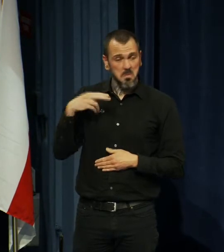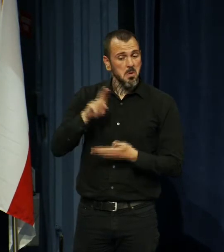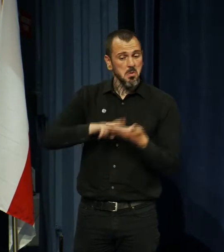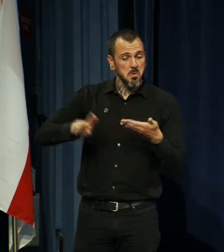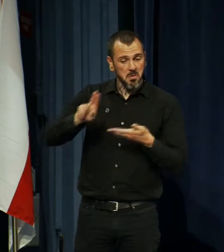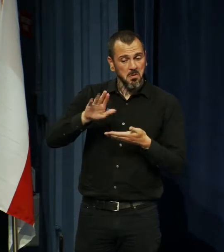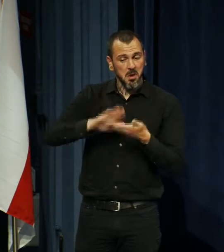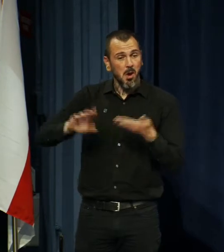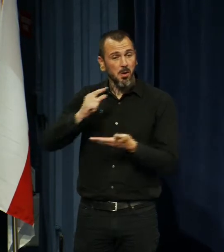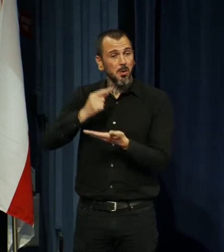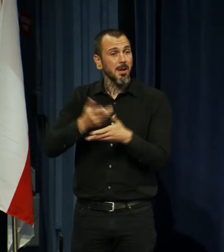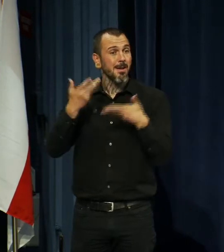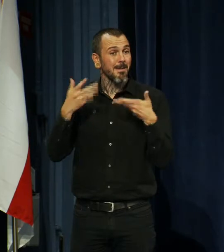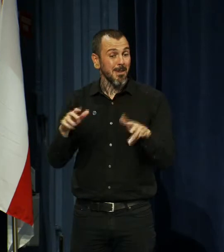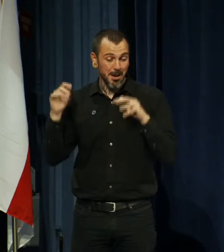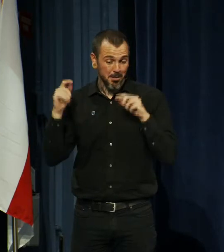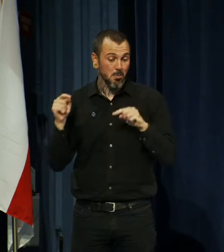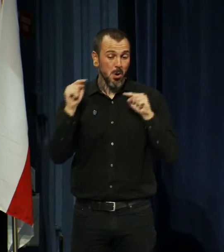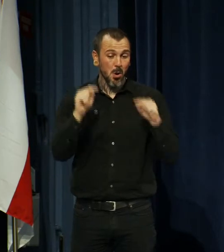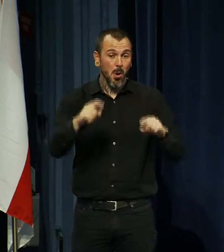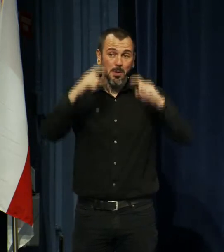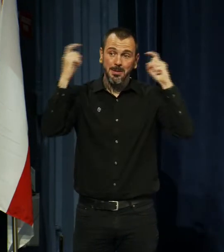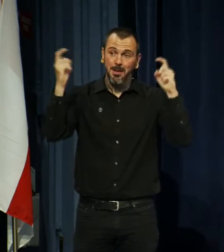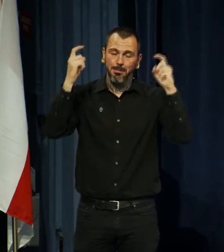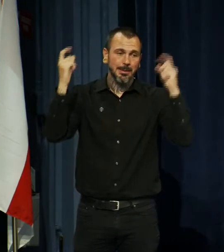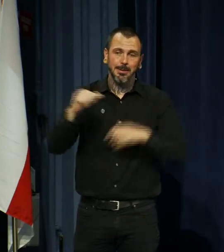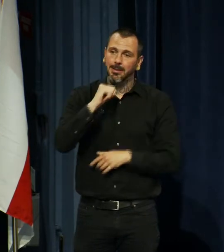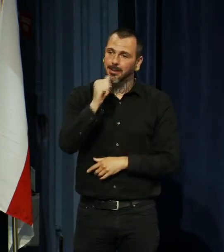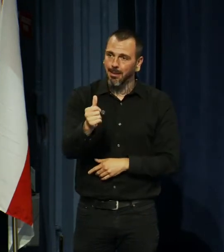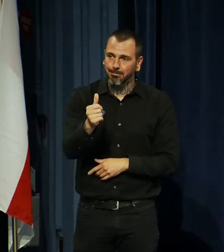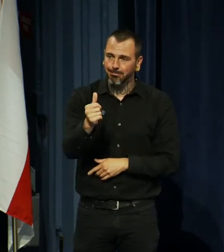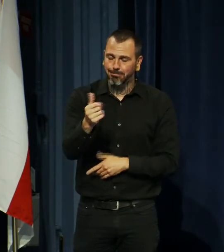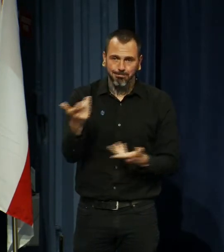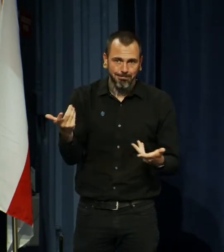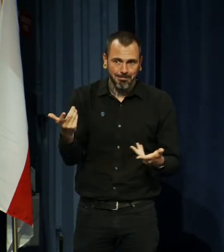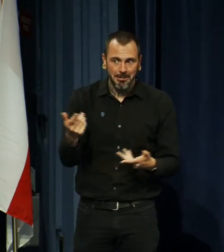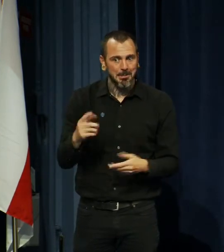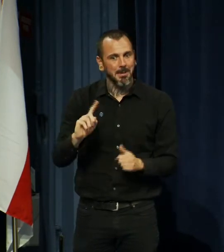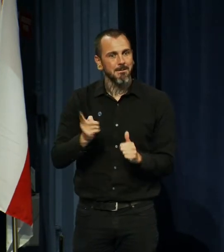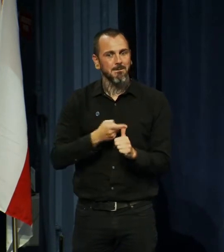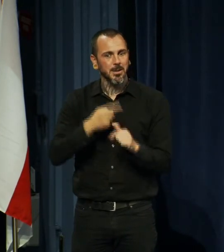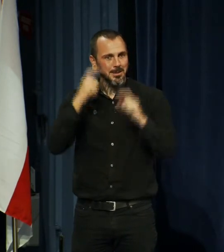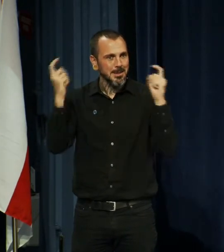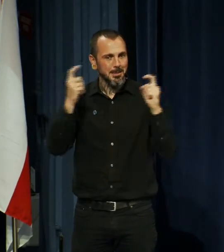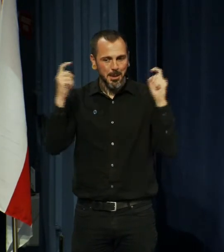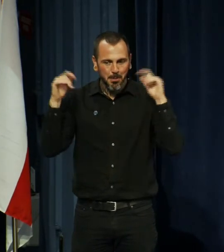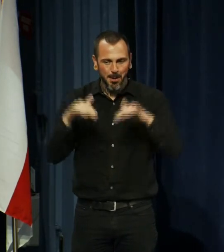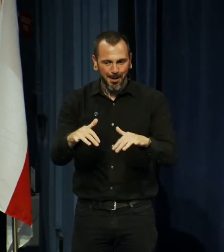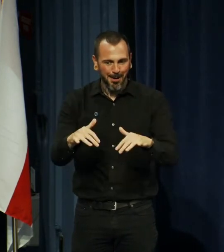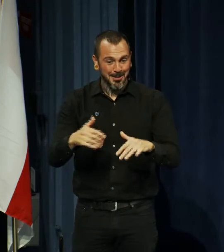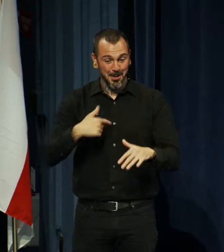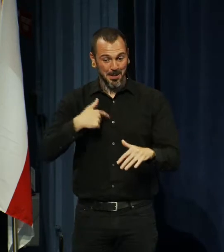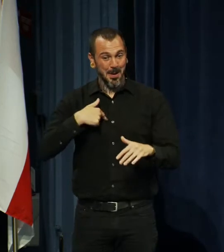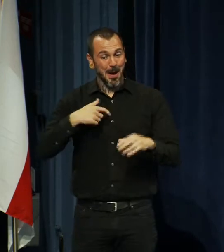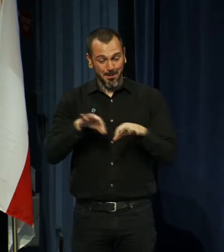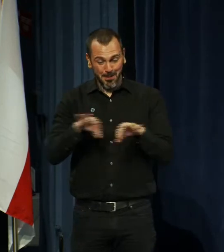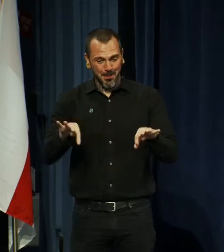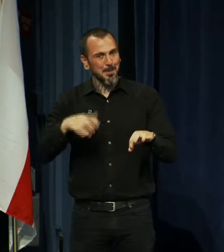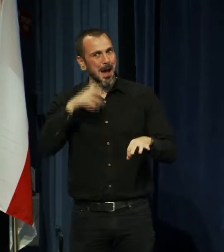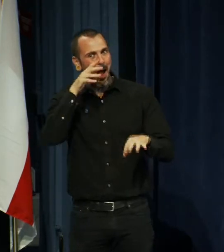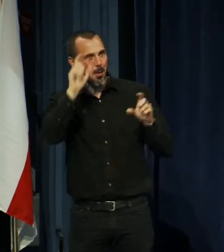Many, many thanks to Keegan Sack for leading us in the processional and the Mi'kmaq Honor Song. And many, many thanks again to